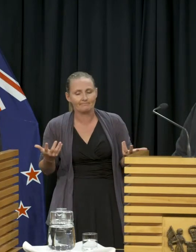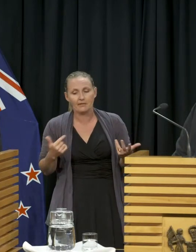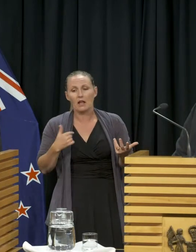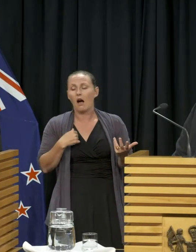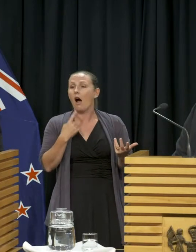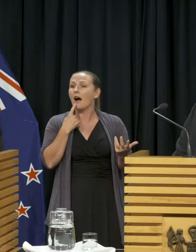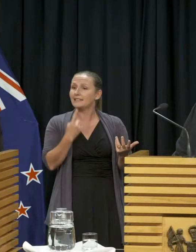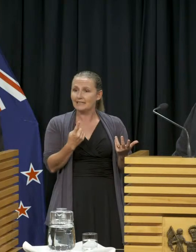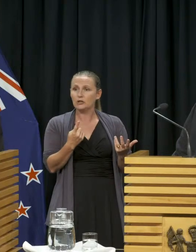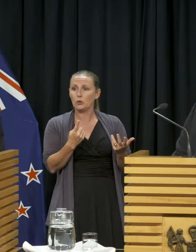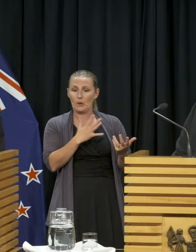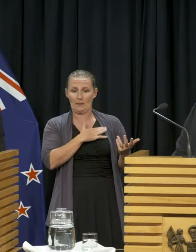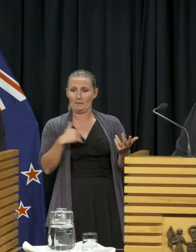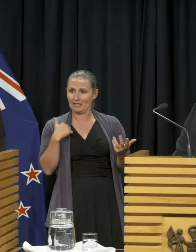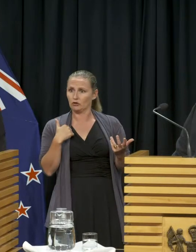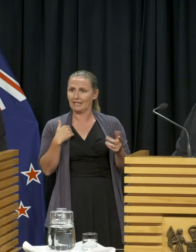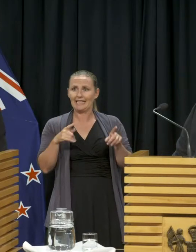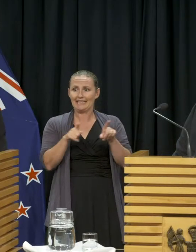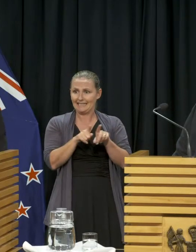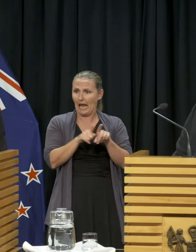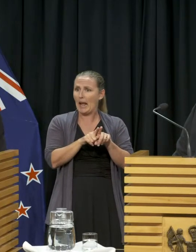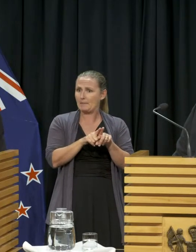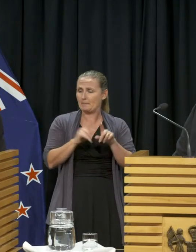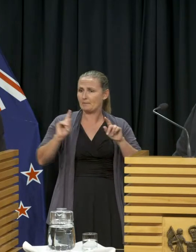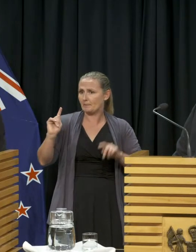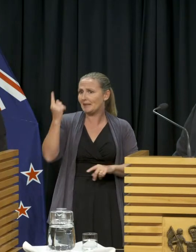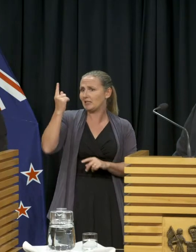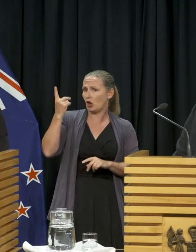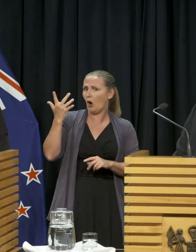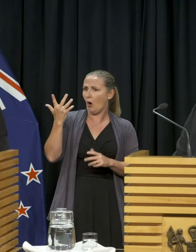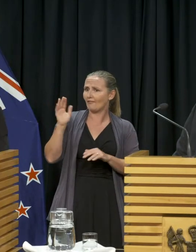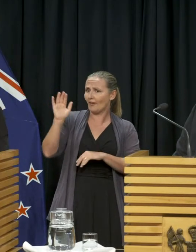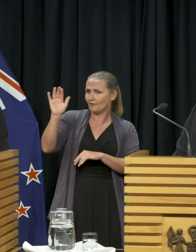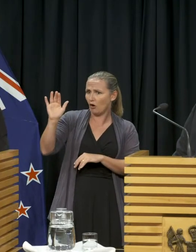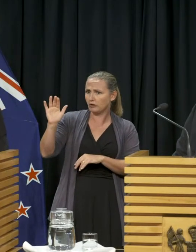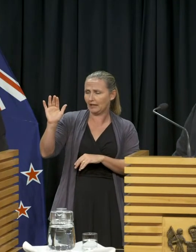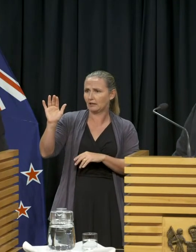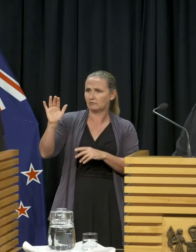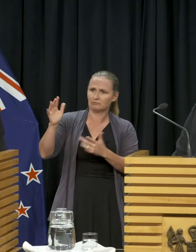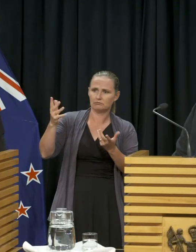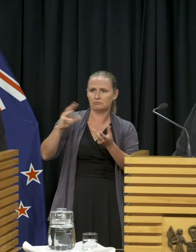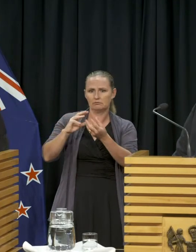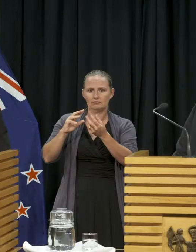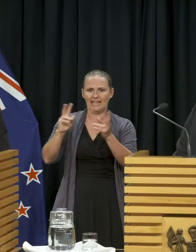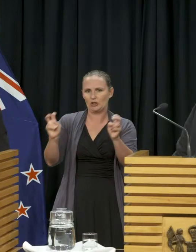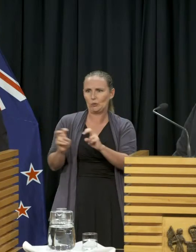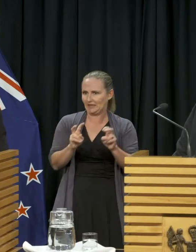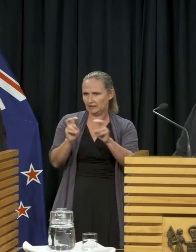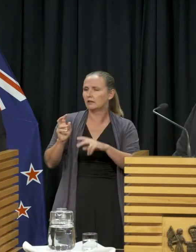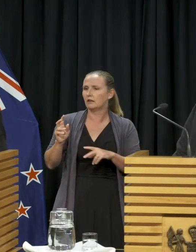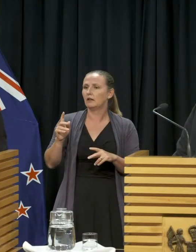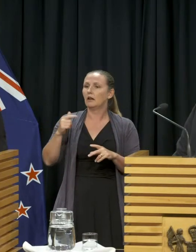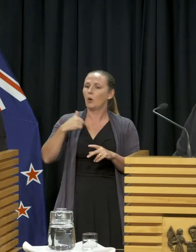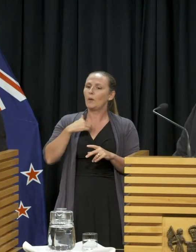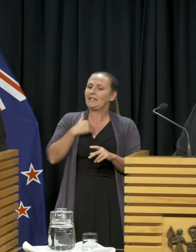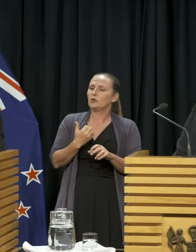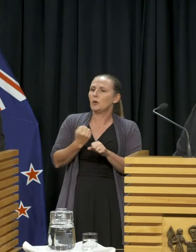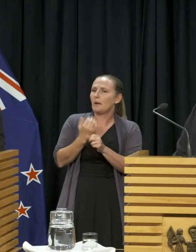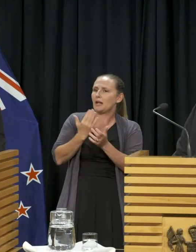Ministry, and so is the Minister of Foreign Affairs, people have to have faith in that review work, so let's make sure that in doing it, we're